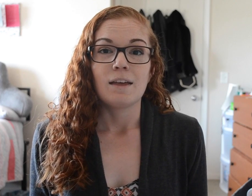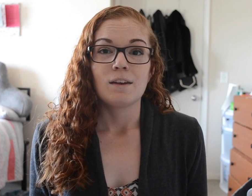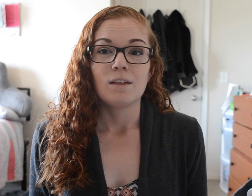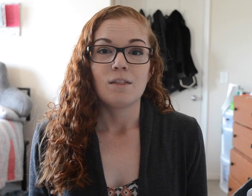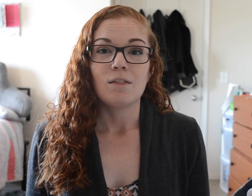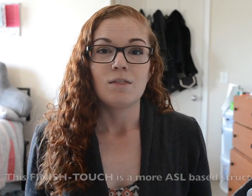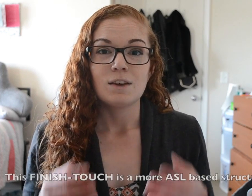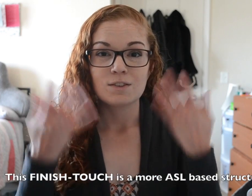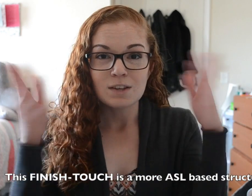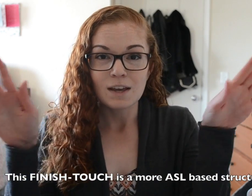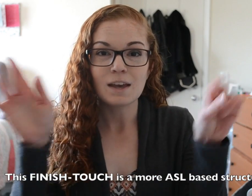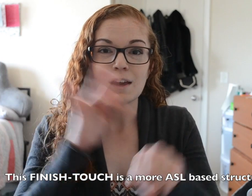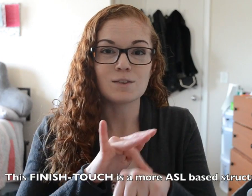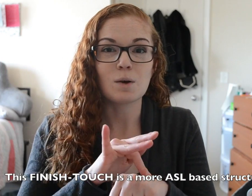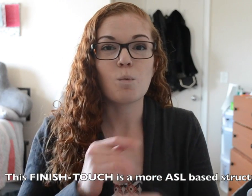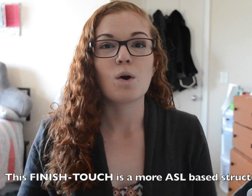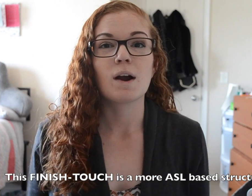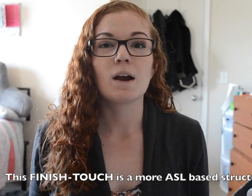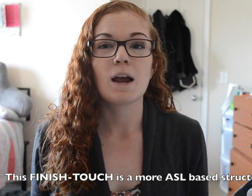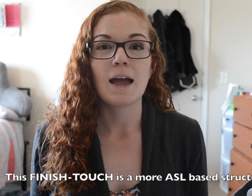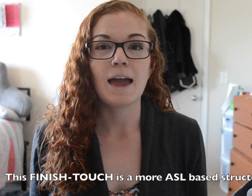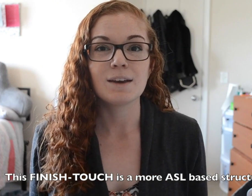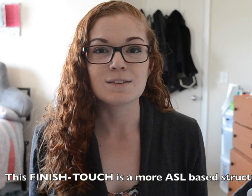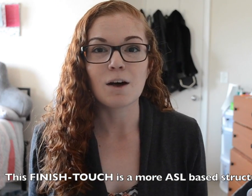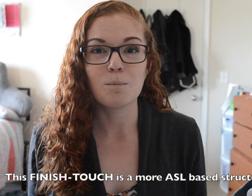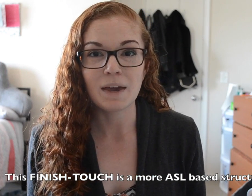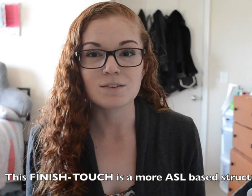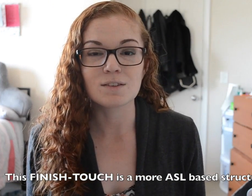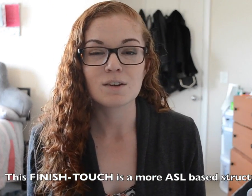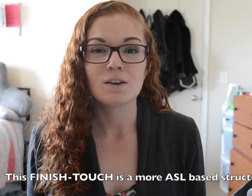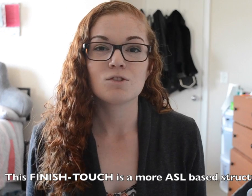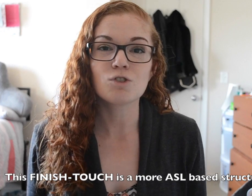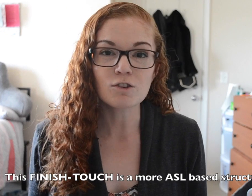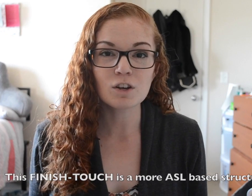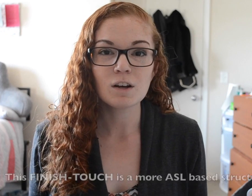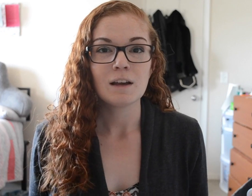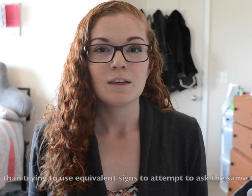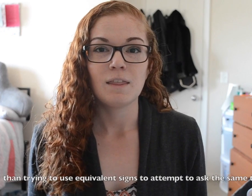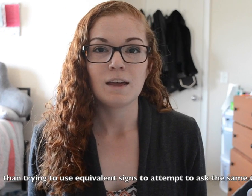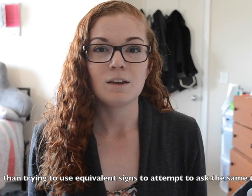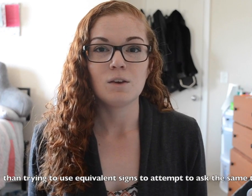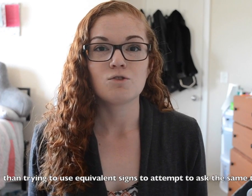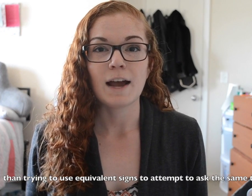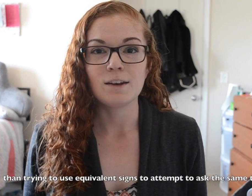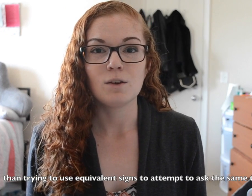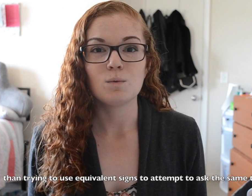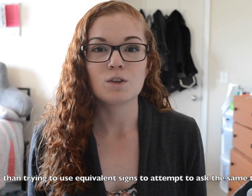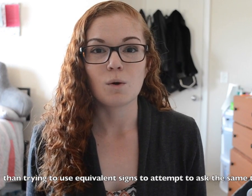and this is a more ASL based structure than trying to use